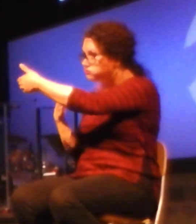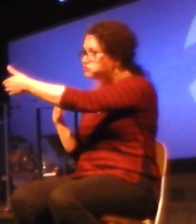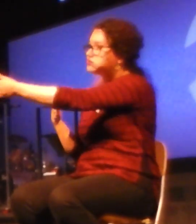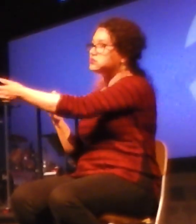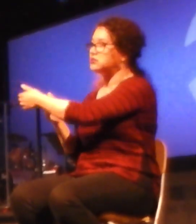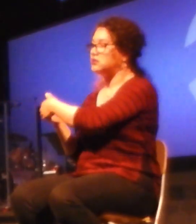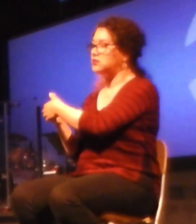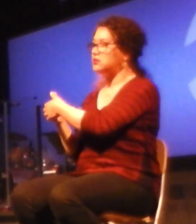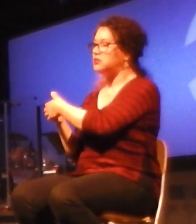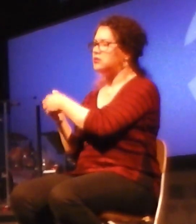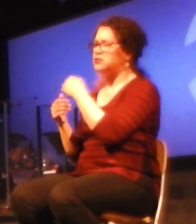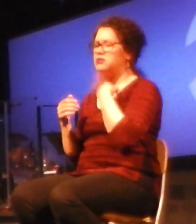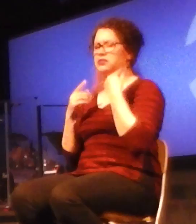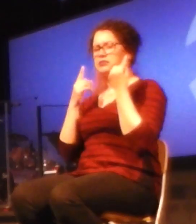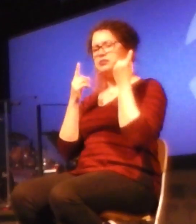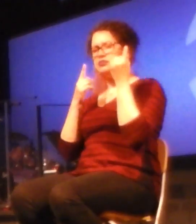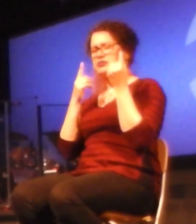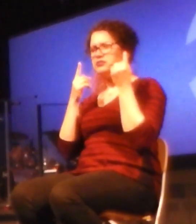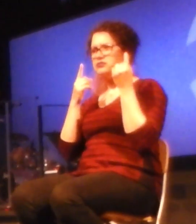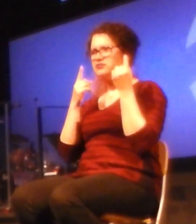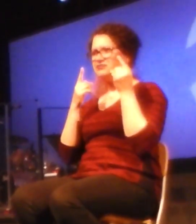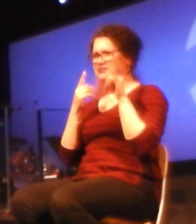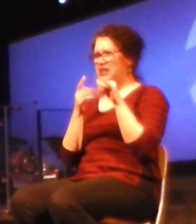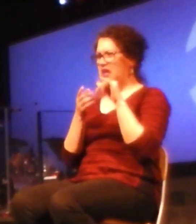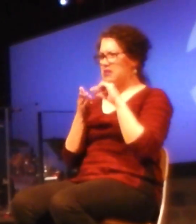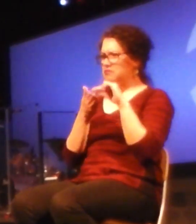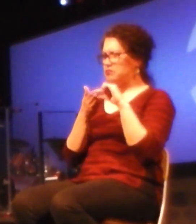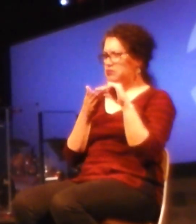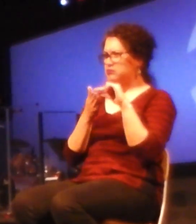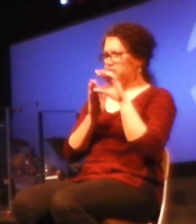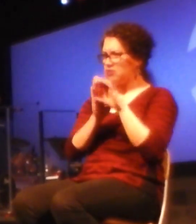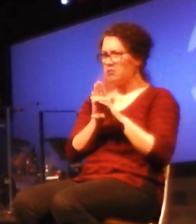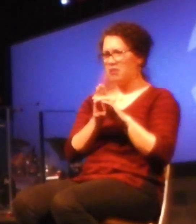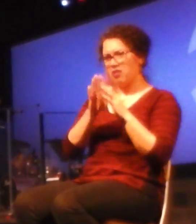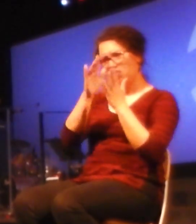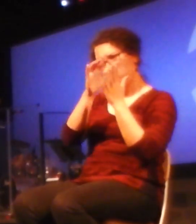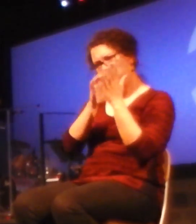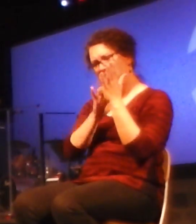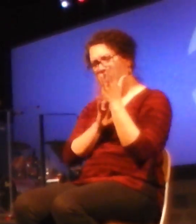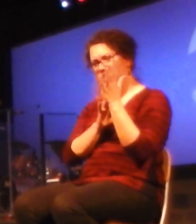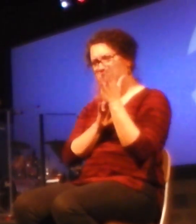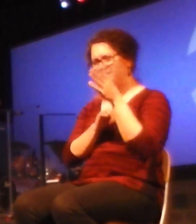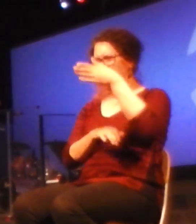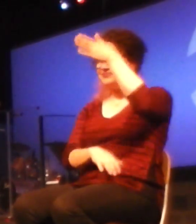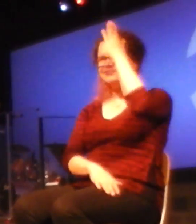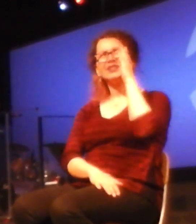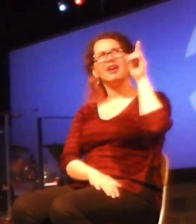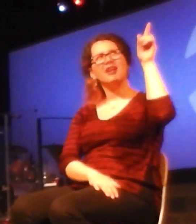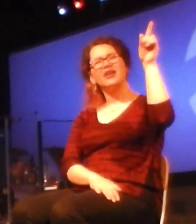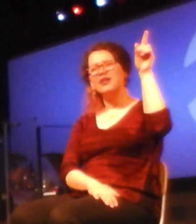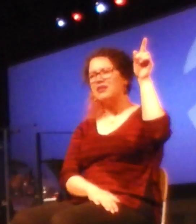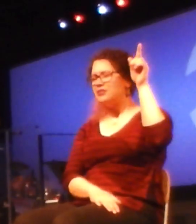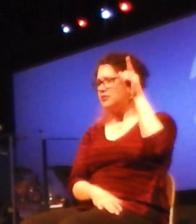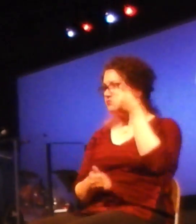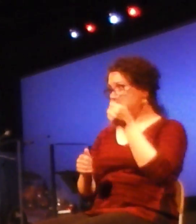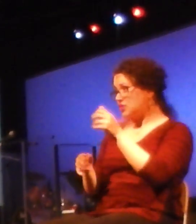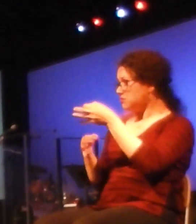Jeremiah 29, or this whole narrative, this whole flow, is God trying to tell the